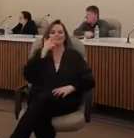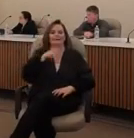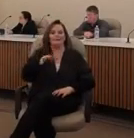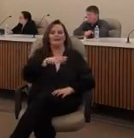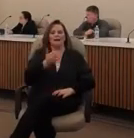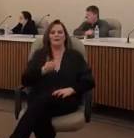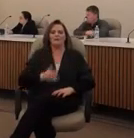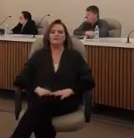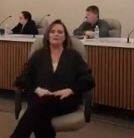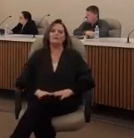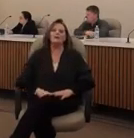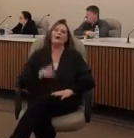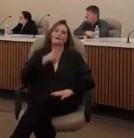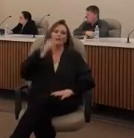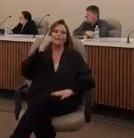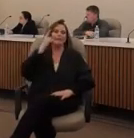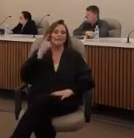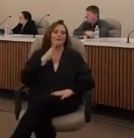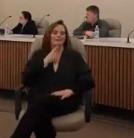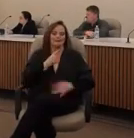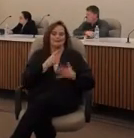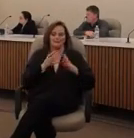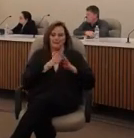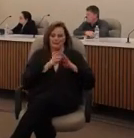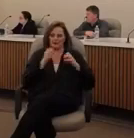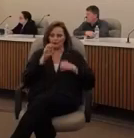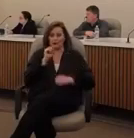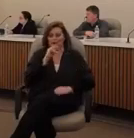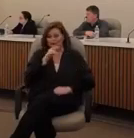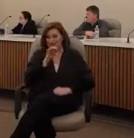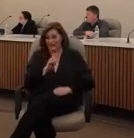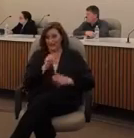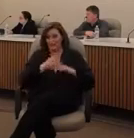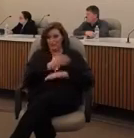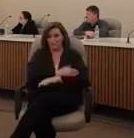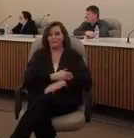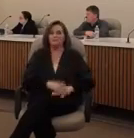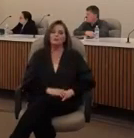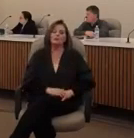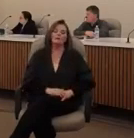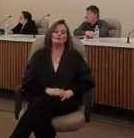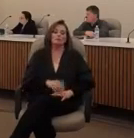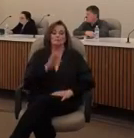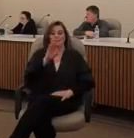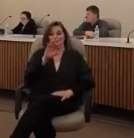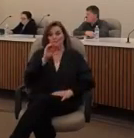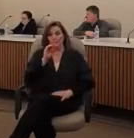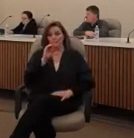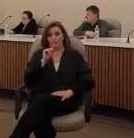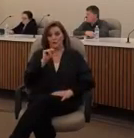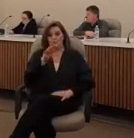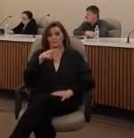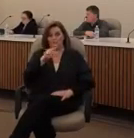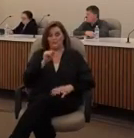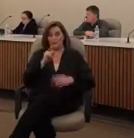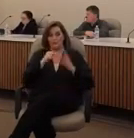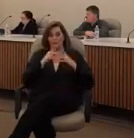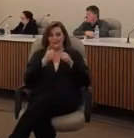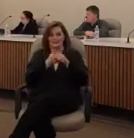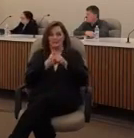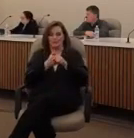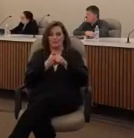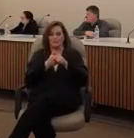on the site improvements. Again, he's keeping the same footprint of the building. There's no plans to expand the size of the